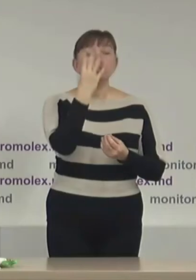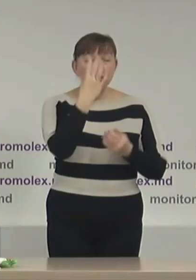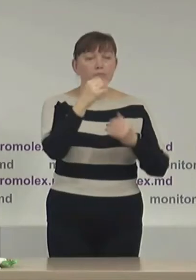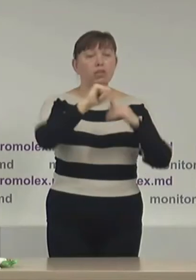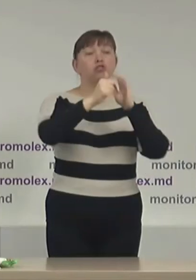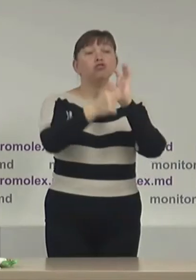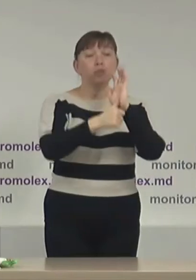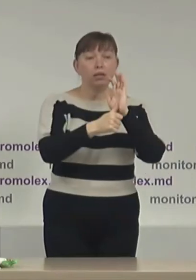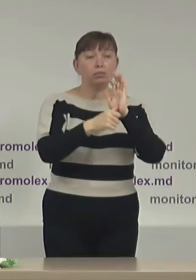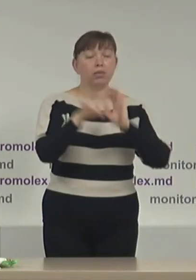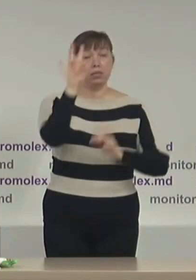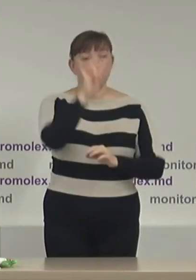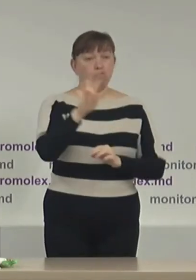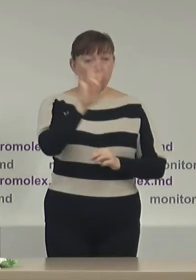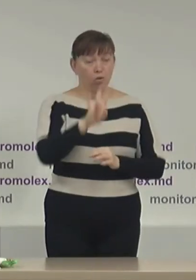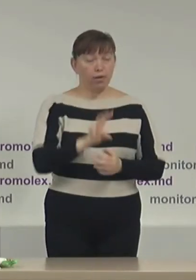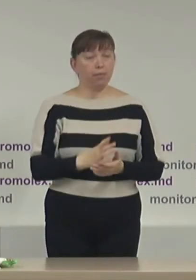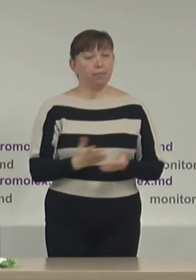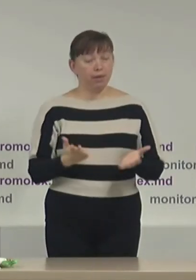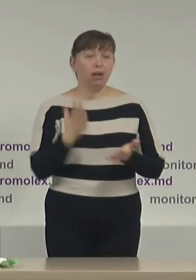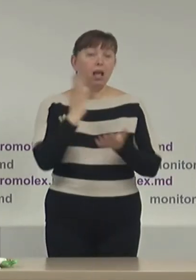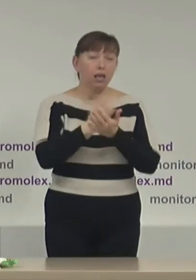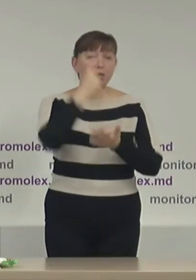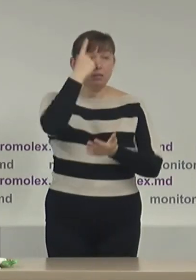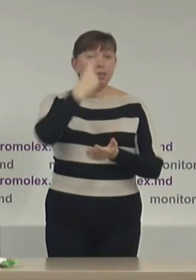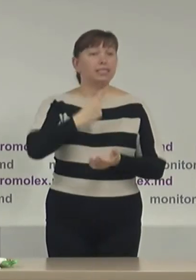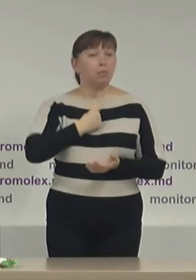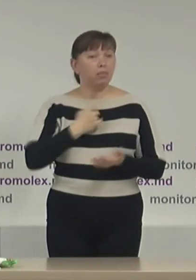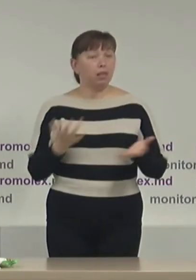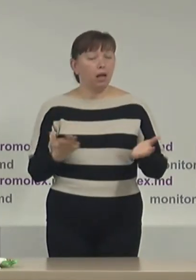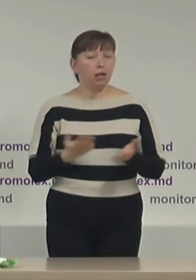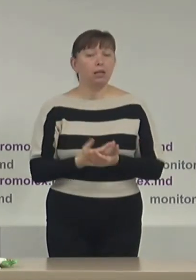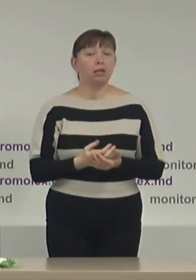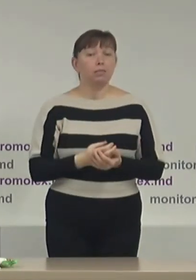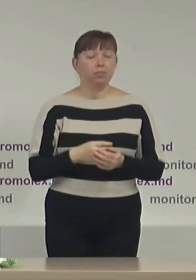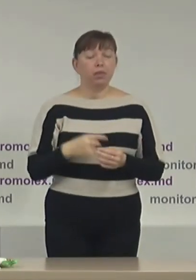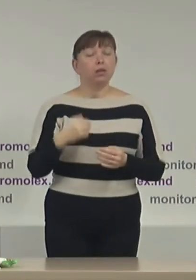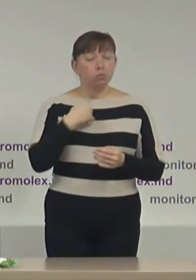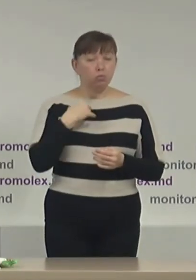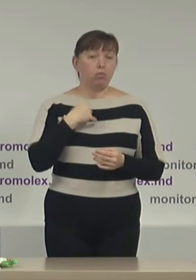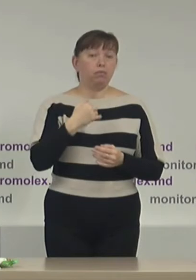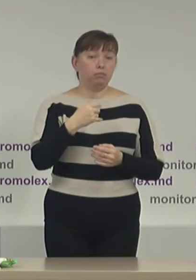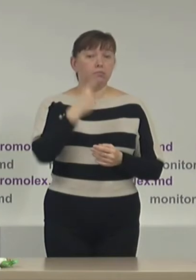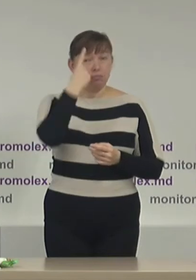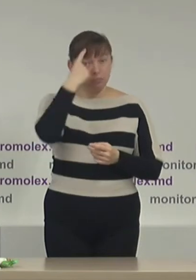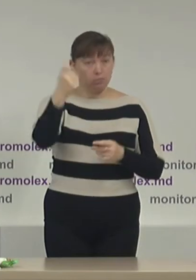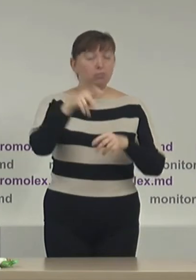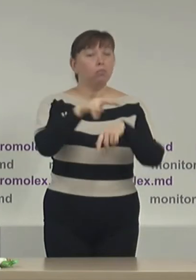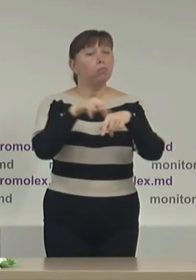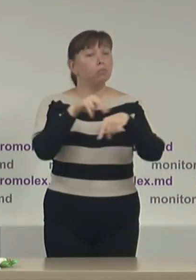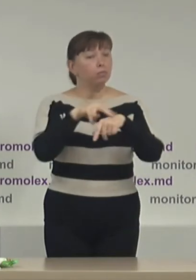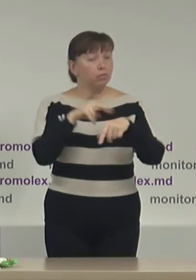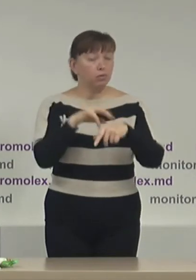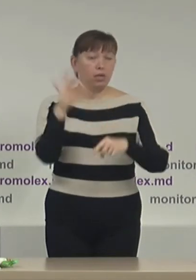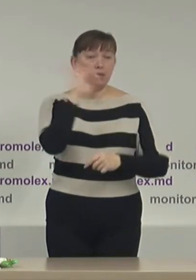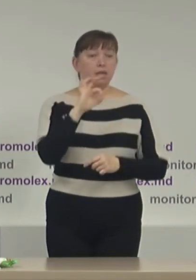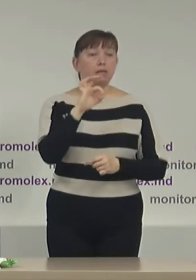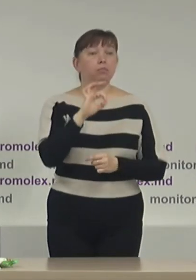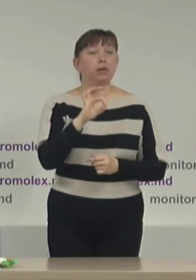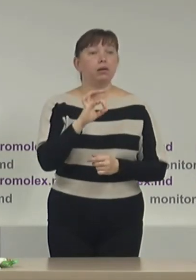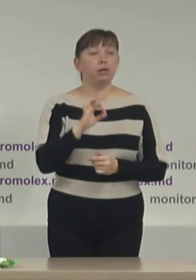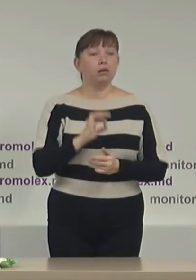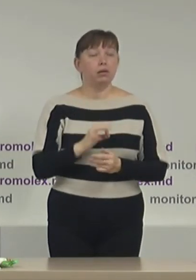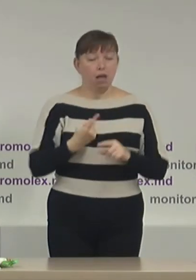on the 15th and 16th of November. We would like to draw the attention of the